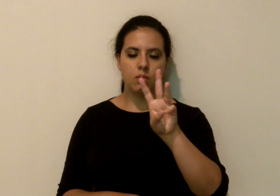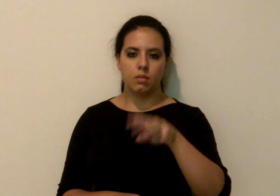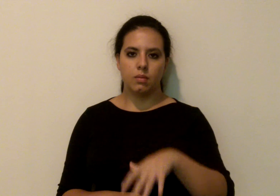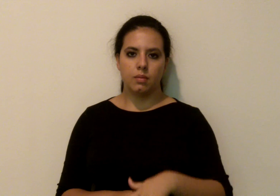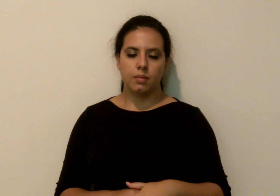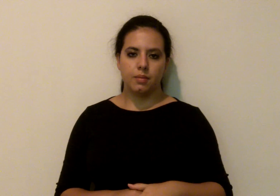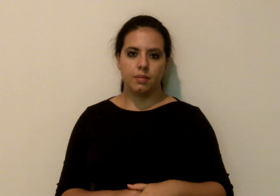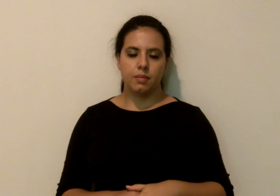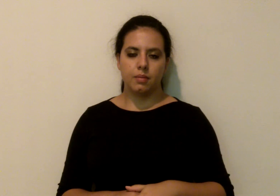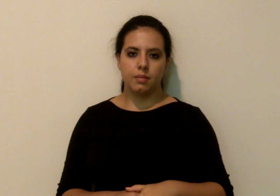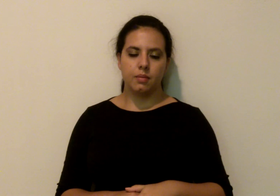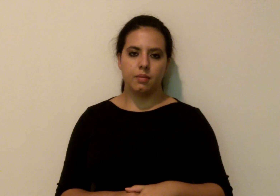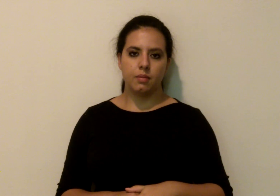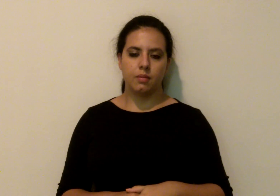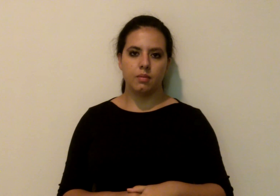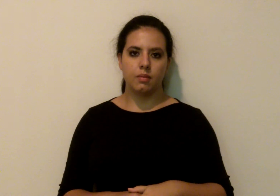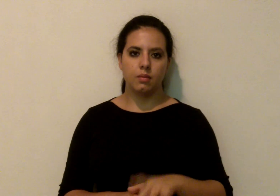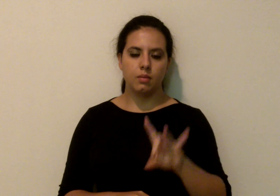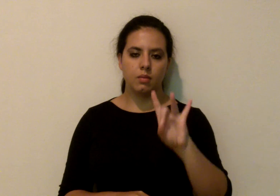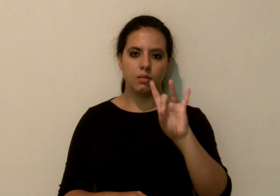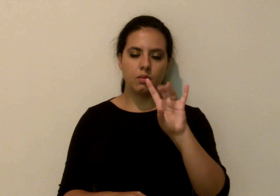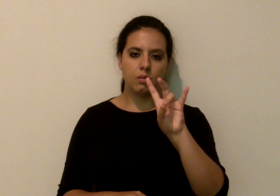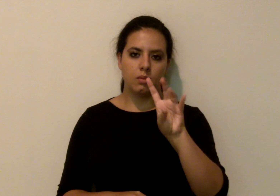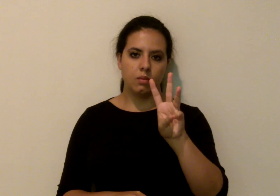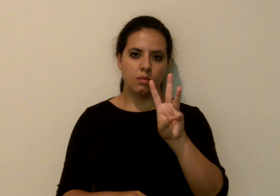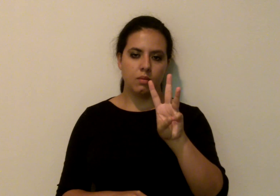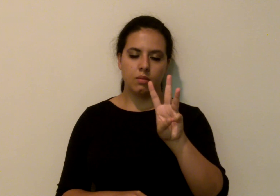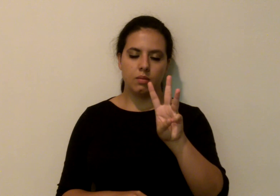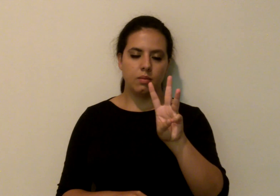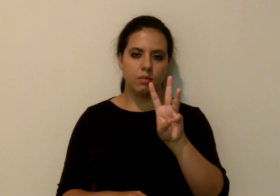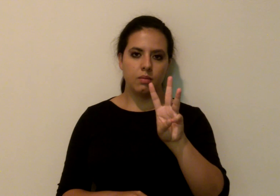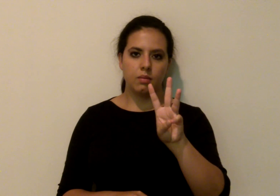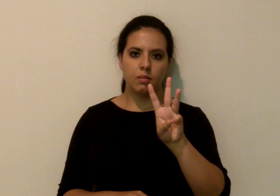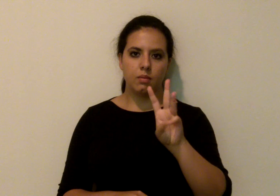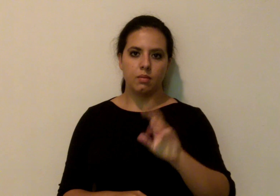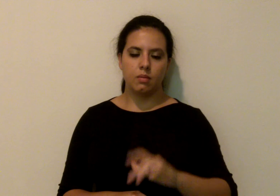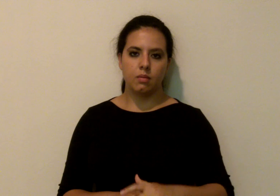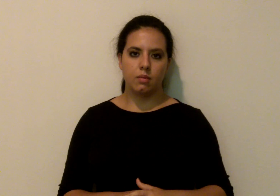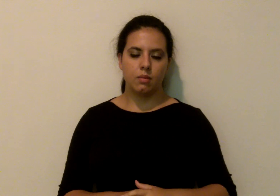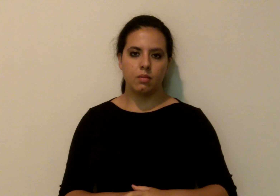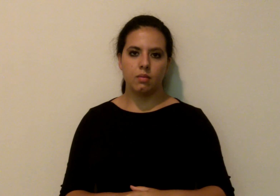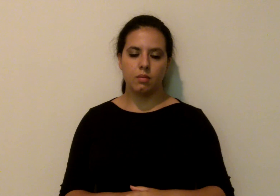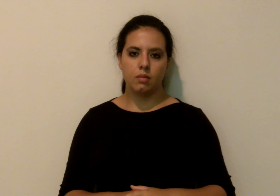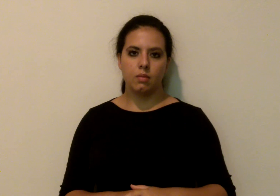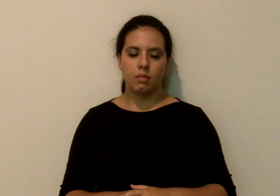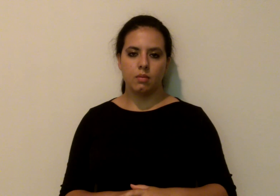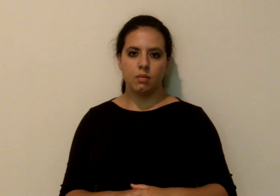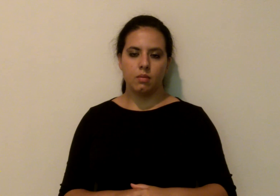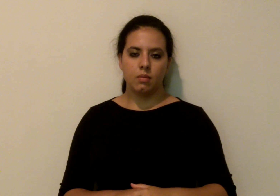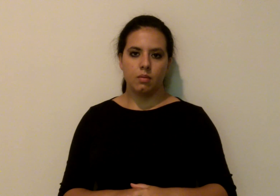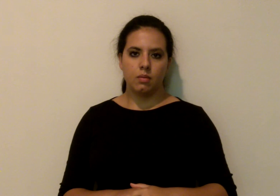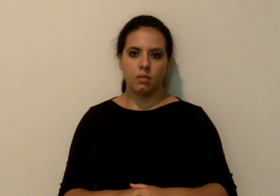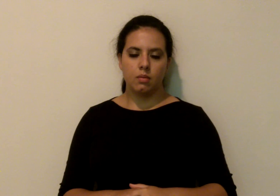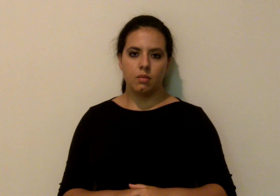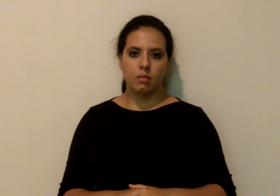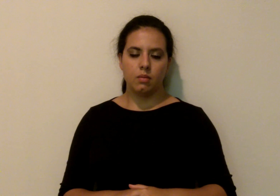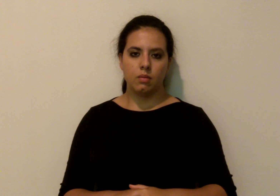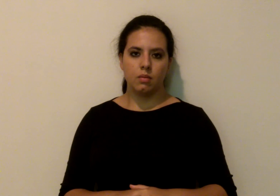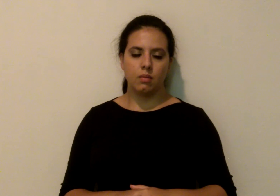876. If you do 876, you will get no points because that is not